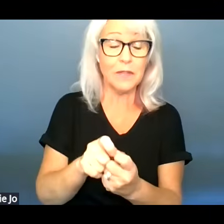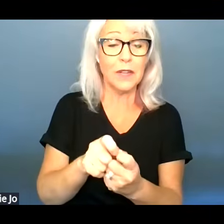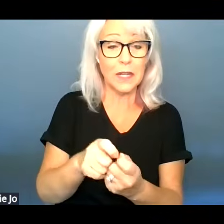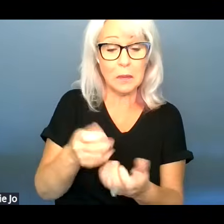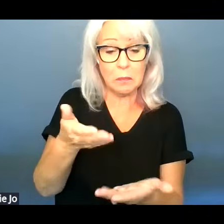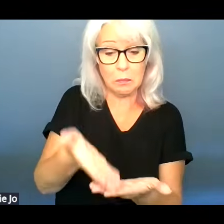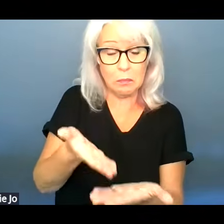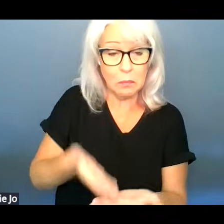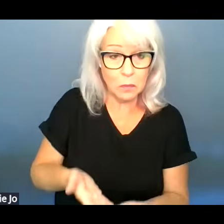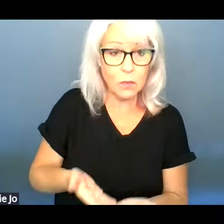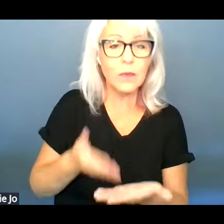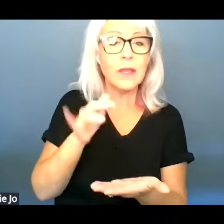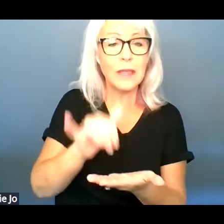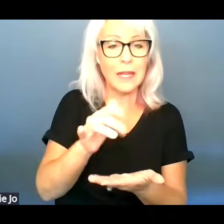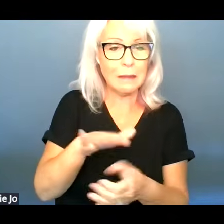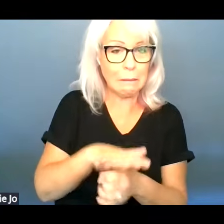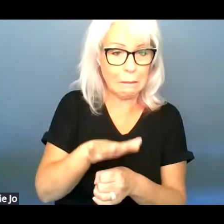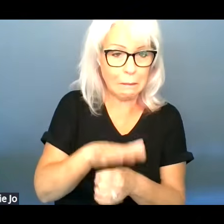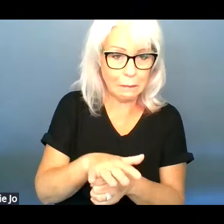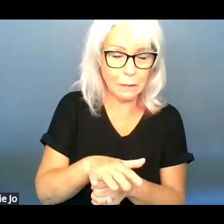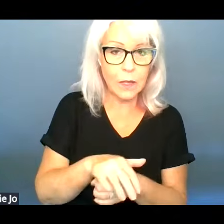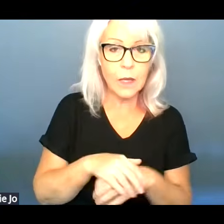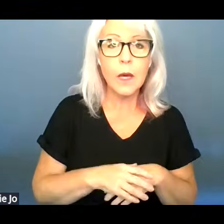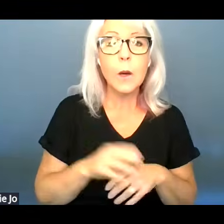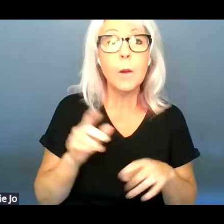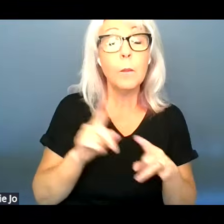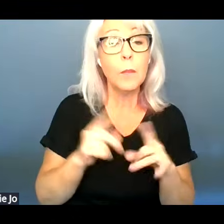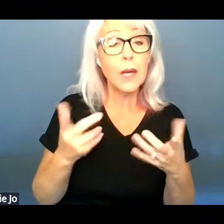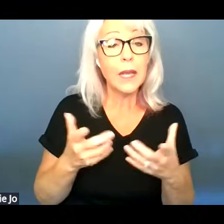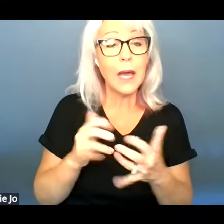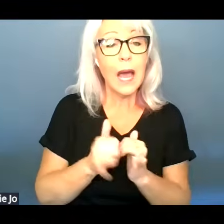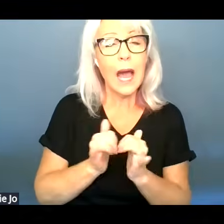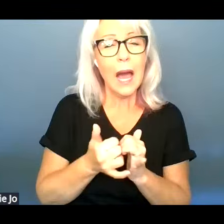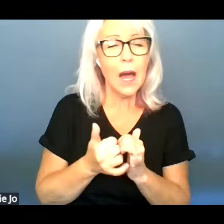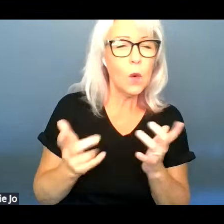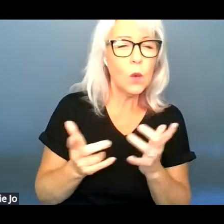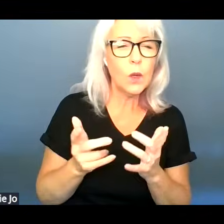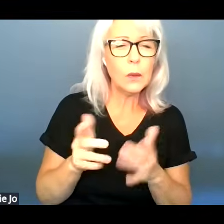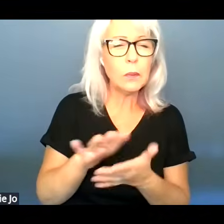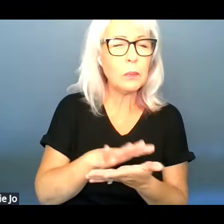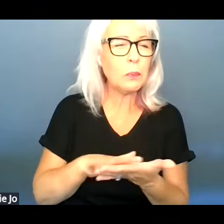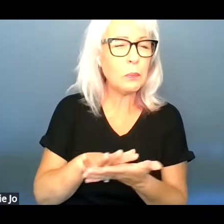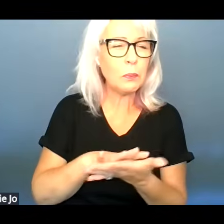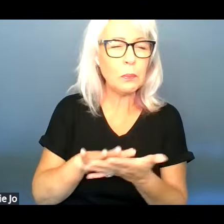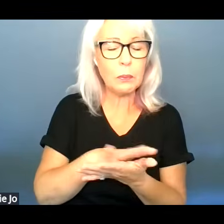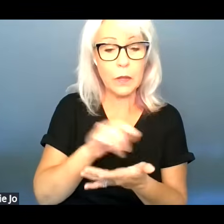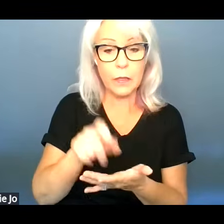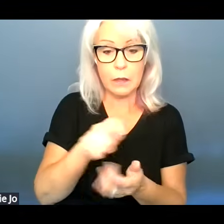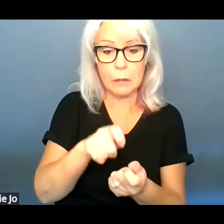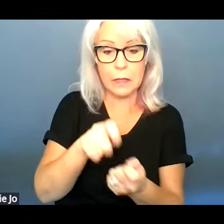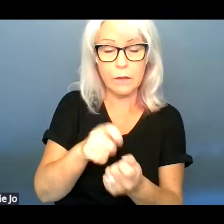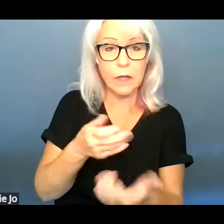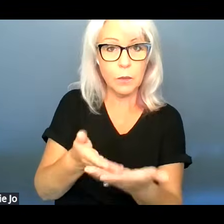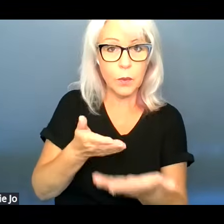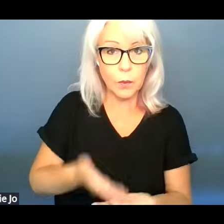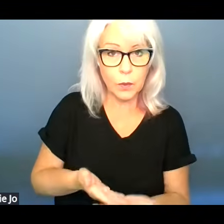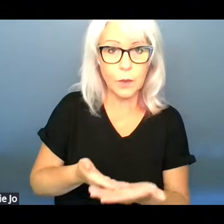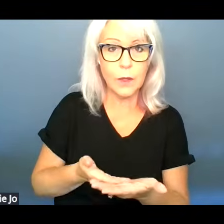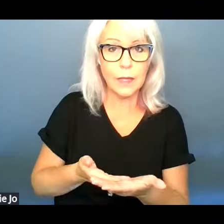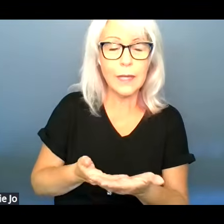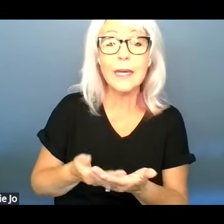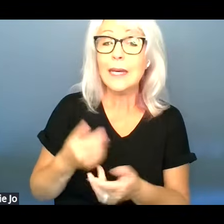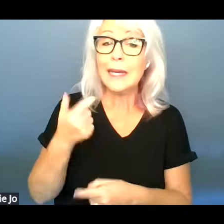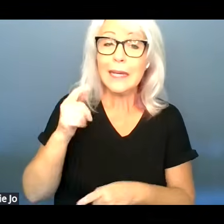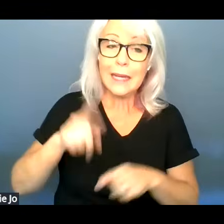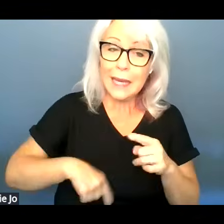one of those rules is about how thinly an act may be described. Leniency can forgive a thin description of an